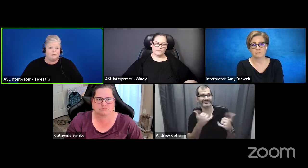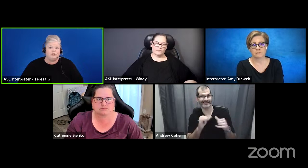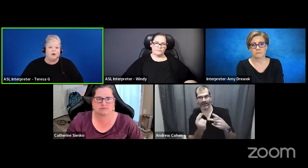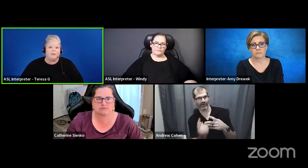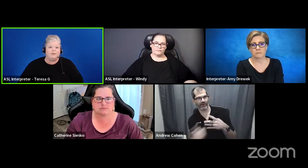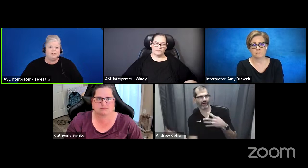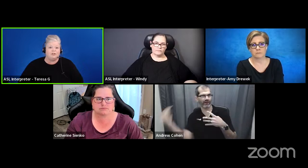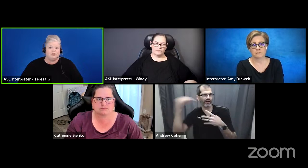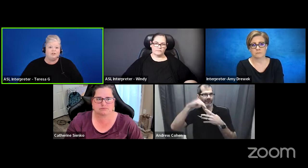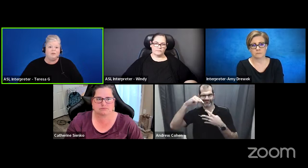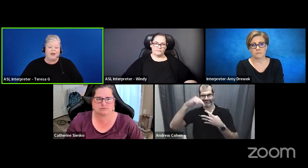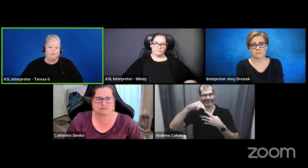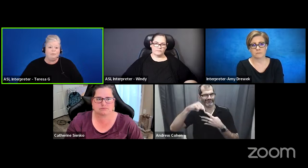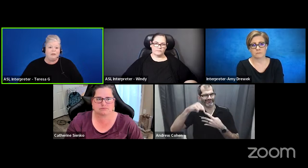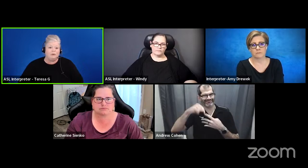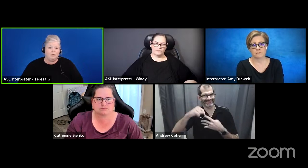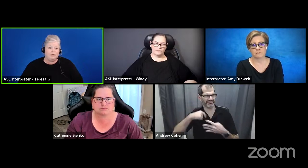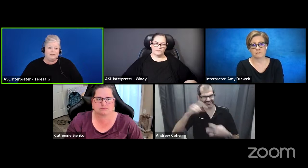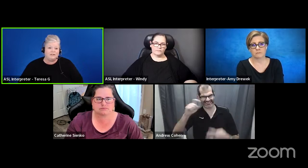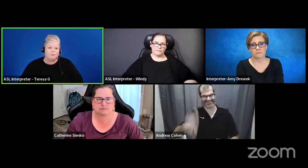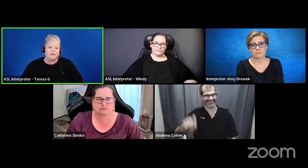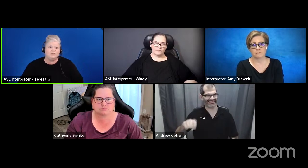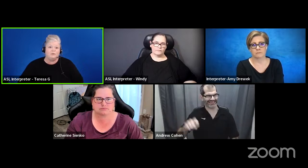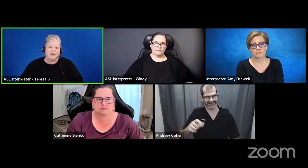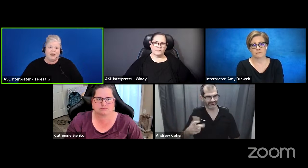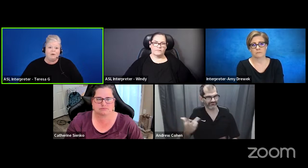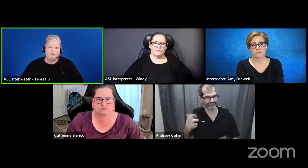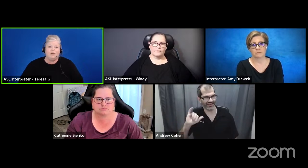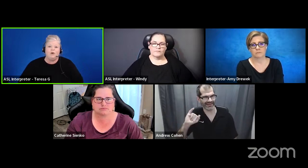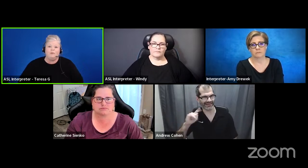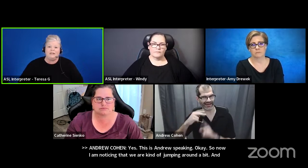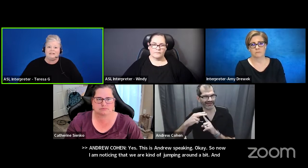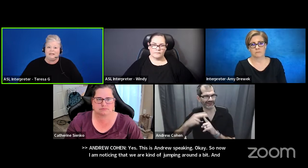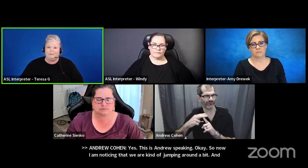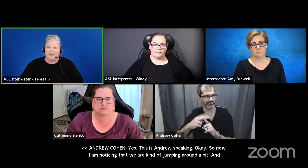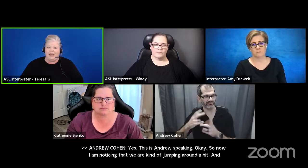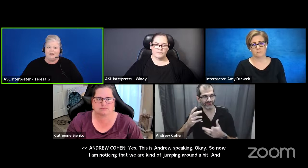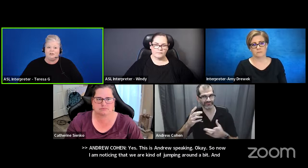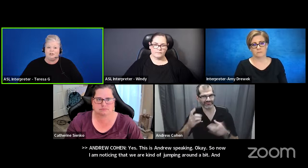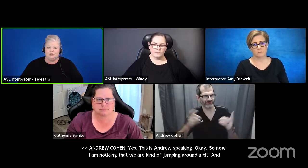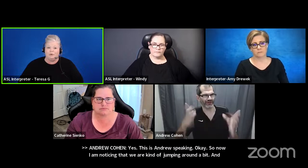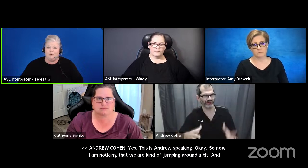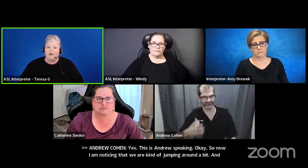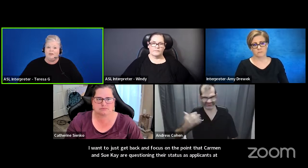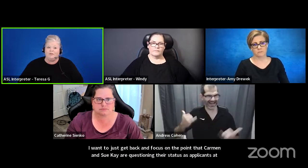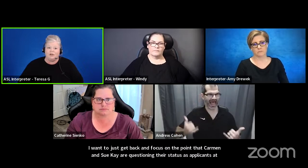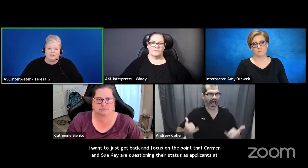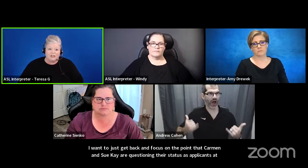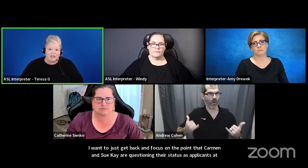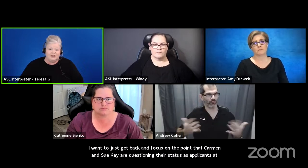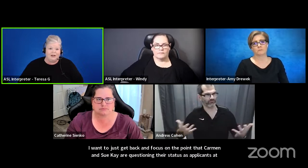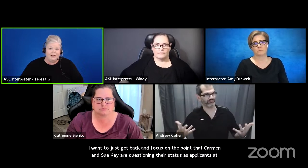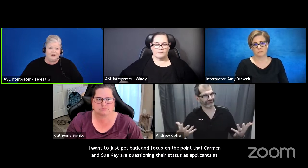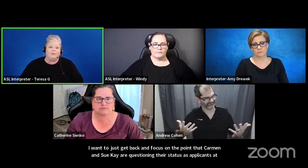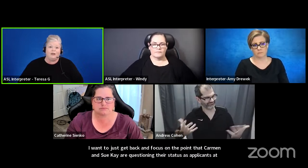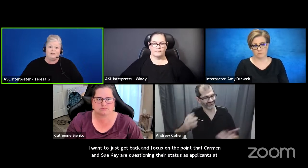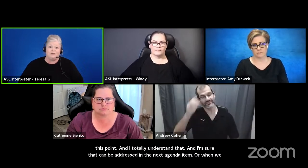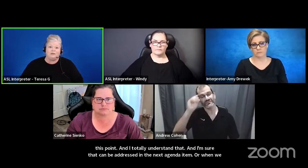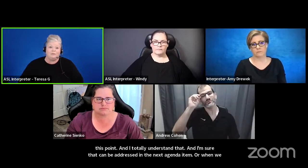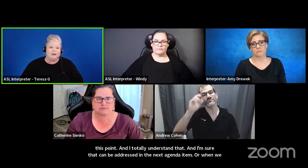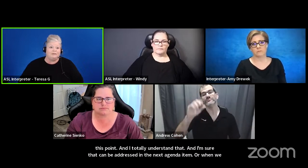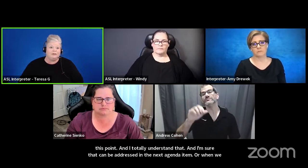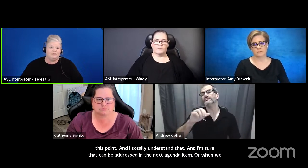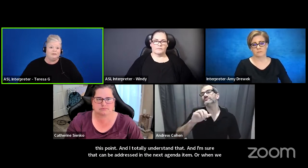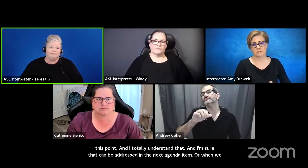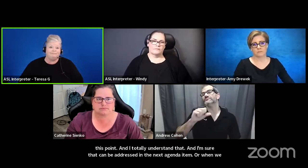search, when we talk about the search. So that would be on hold at this point. So now we need to get back to the first agenda item for